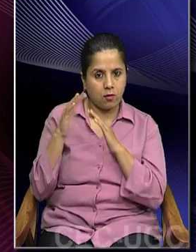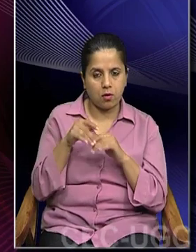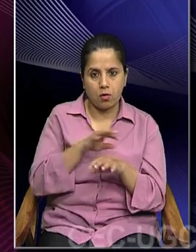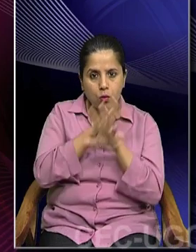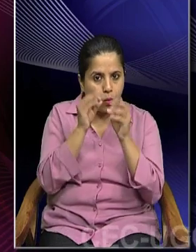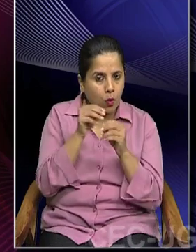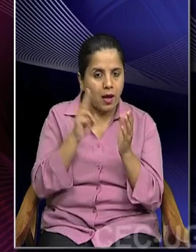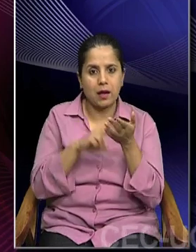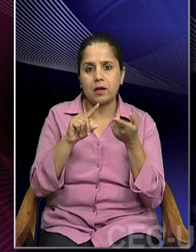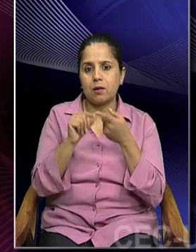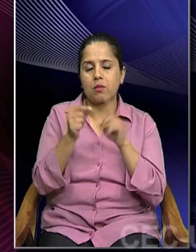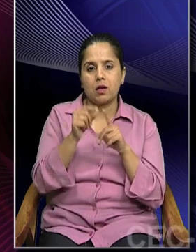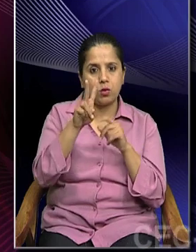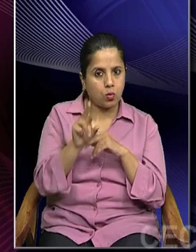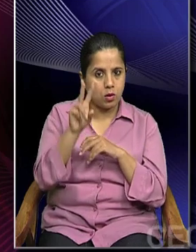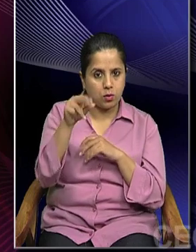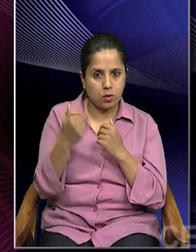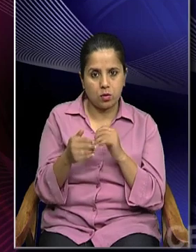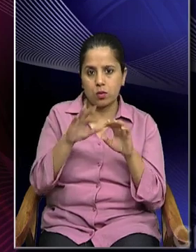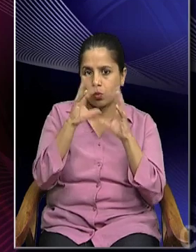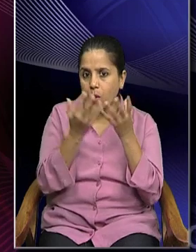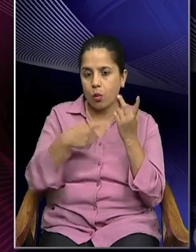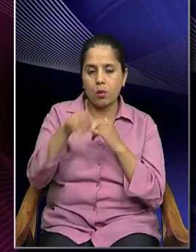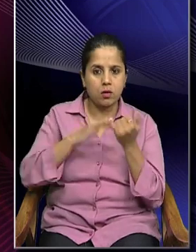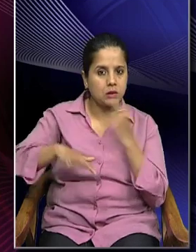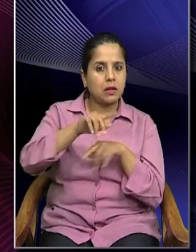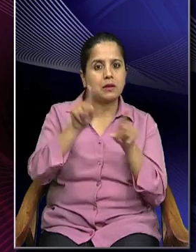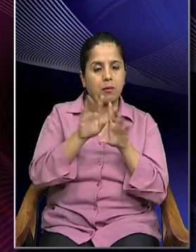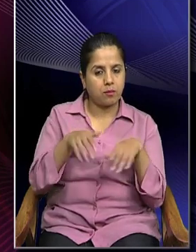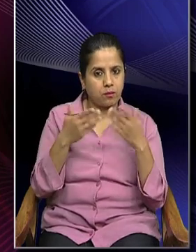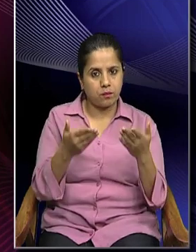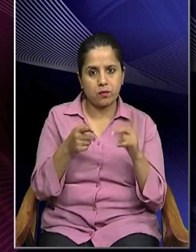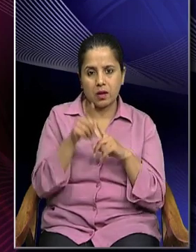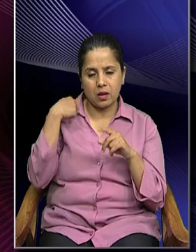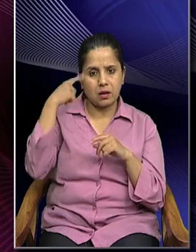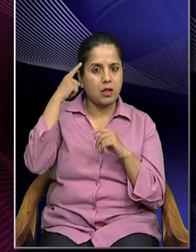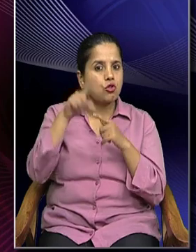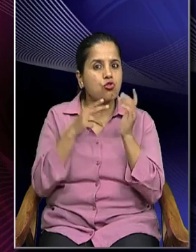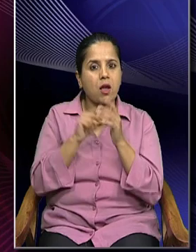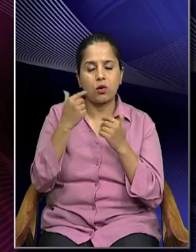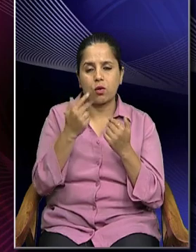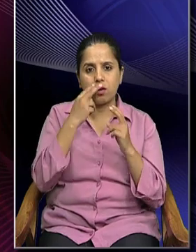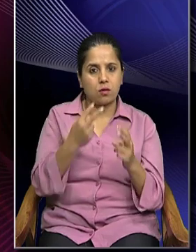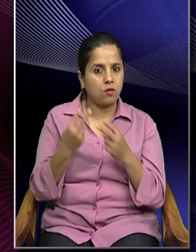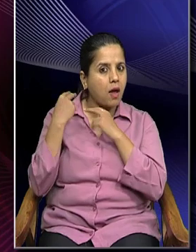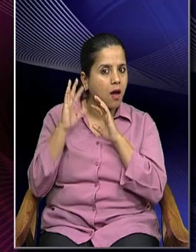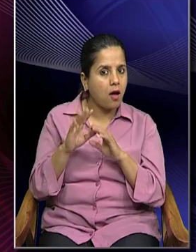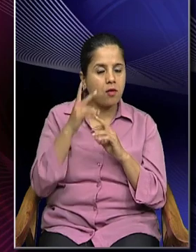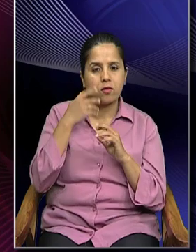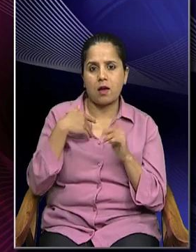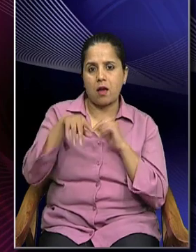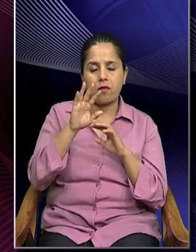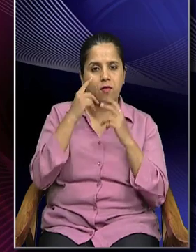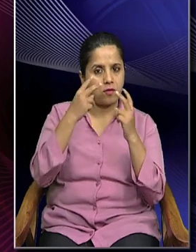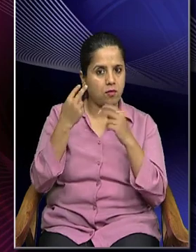of NEP 2020 and the global scenario also. Like in JNU, it uses the reflective journals, peer